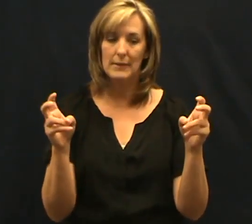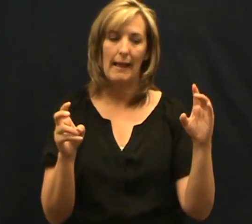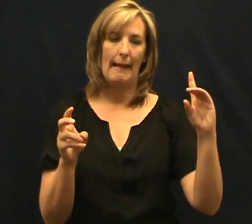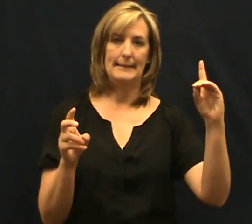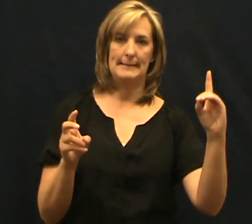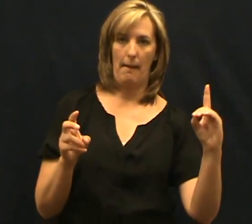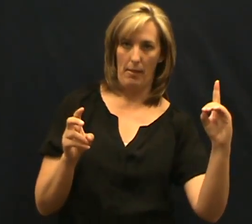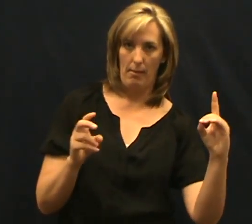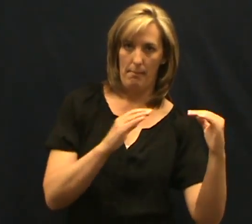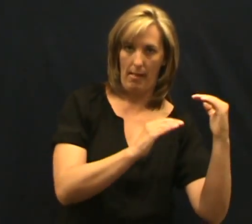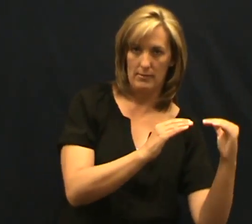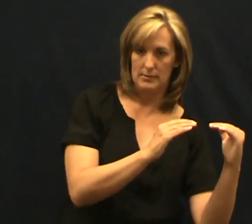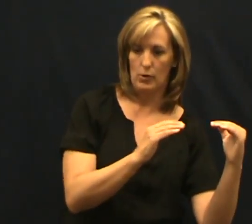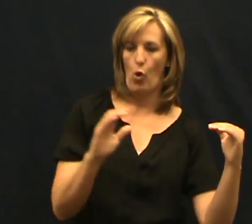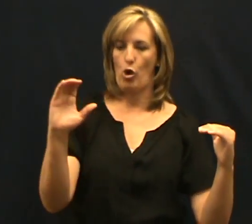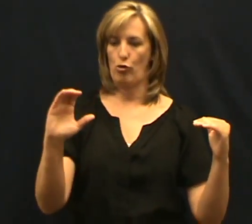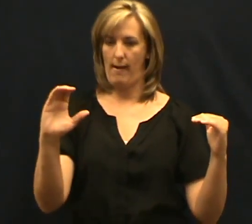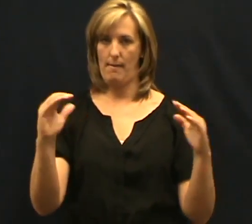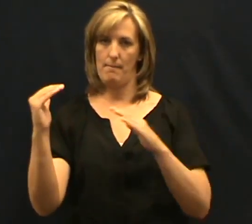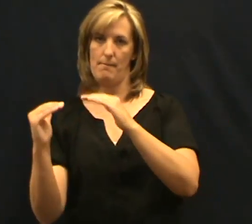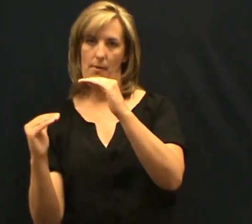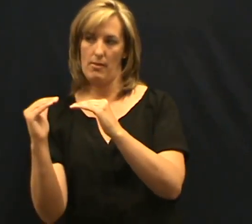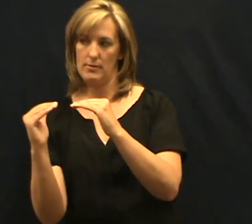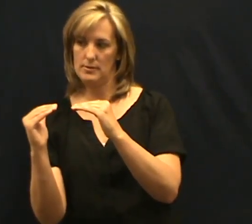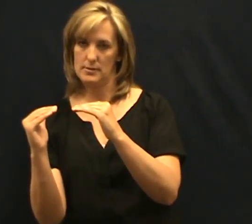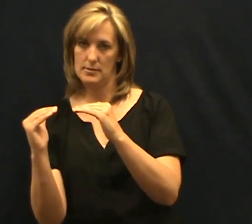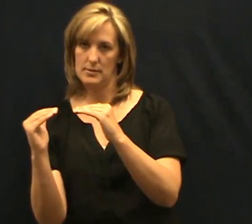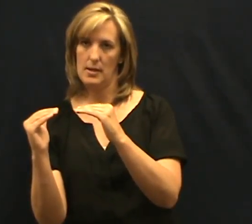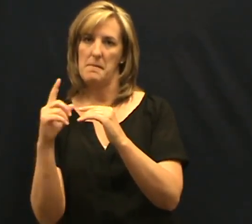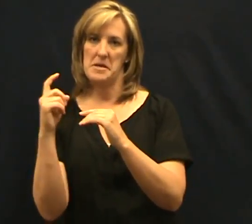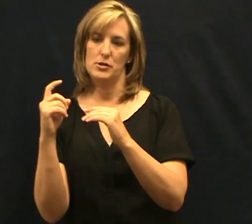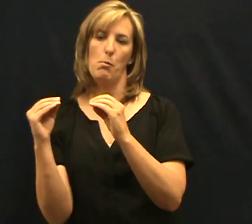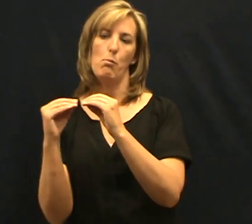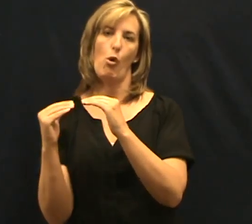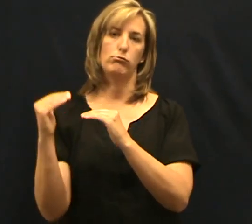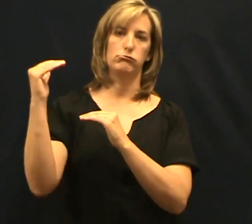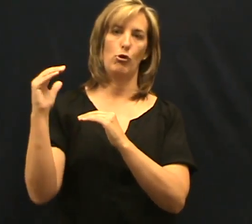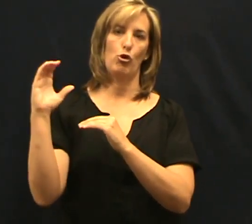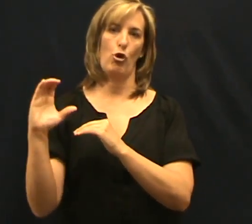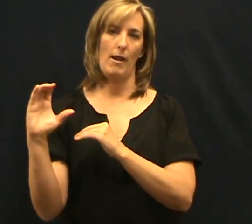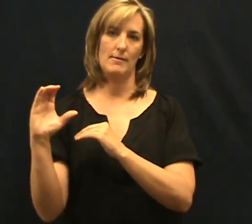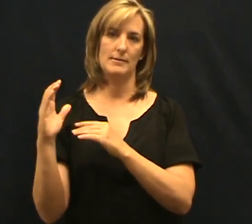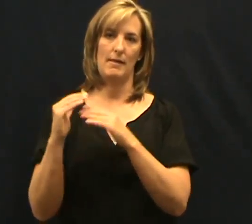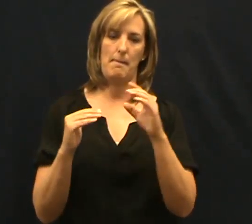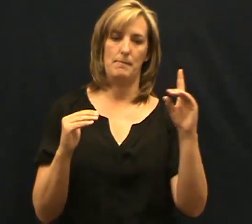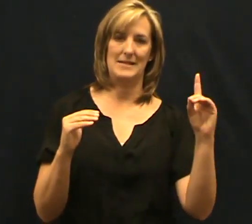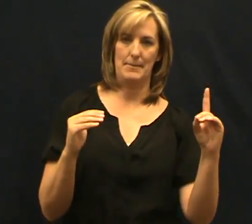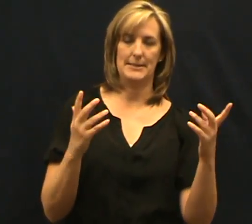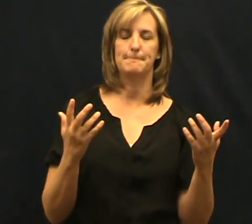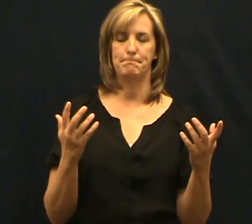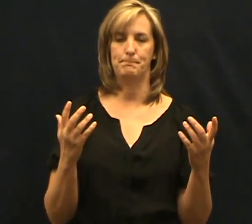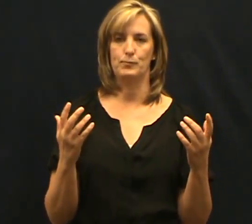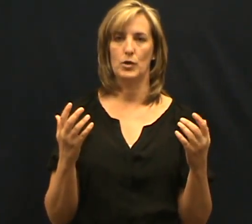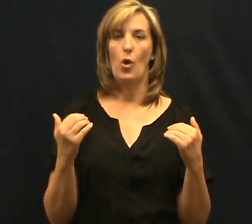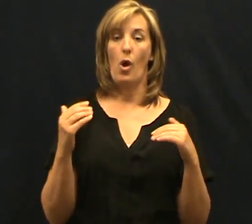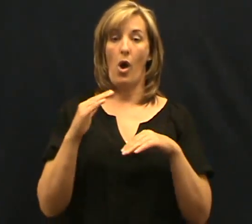than credits, or the credit balance because we've got more credits than debits. So I'm going to go down the list even on this slide, and this slide's going to take